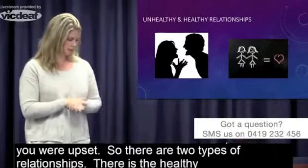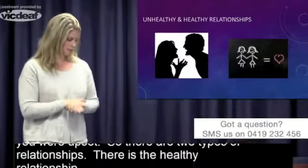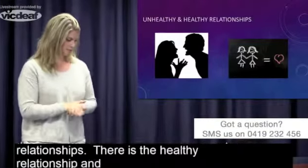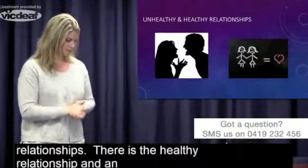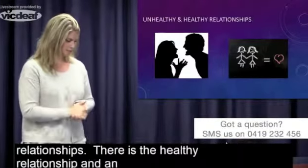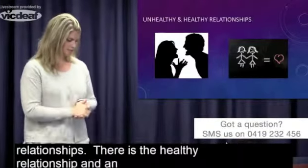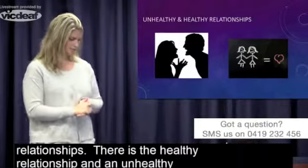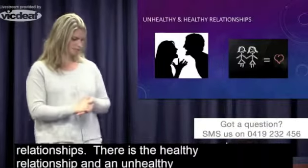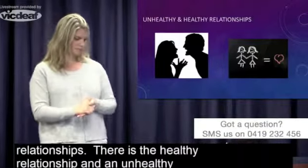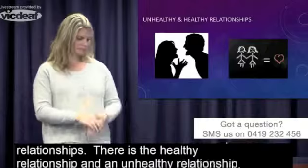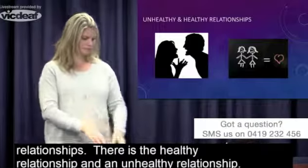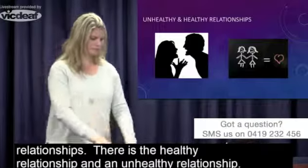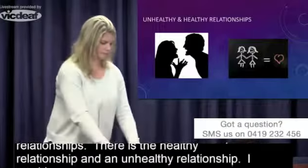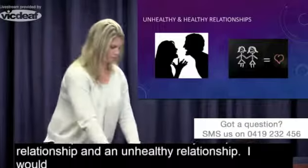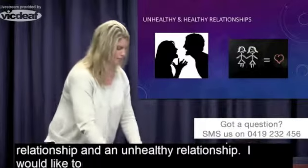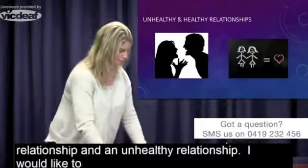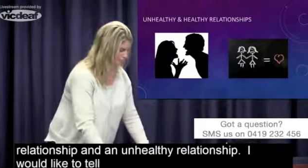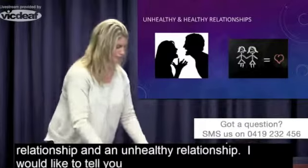about unhealthy relationships.